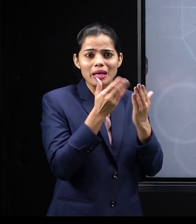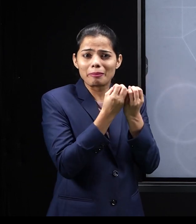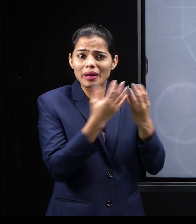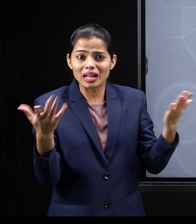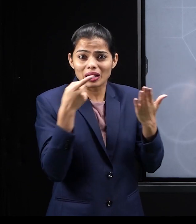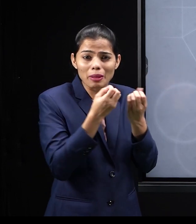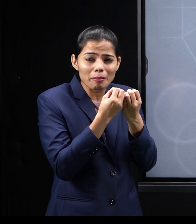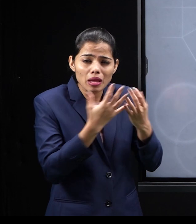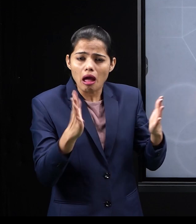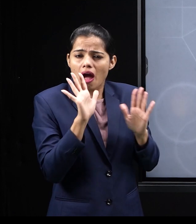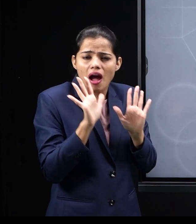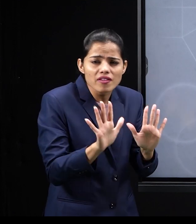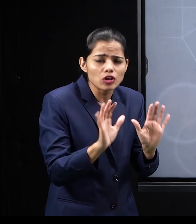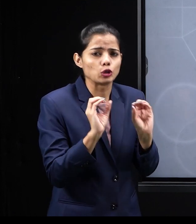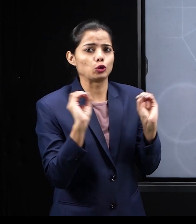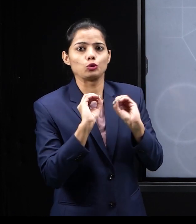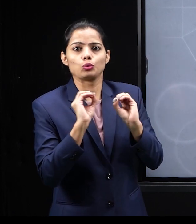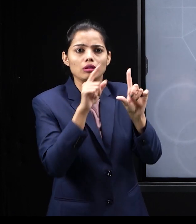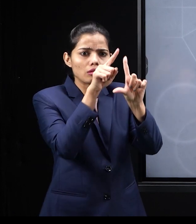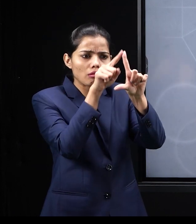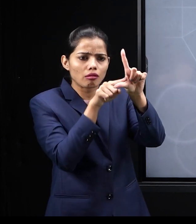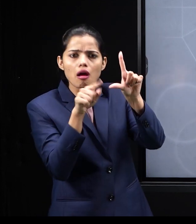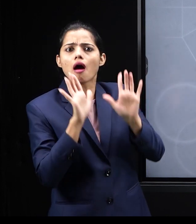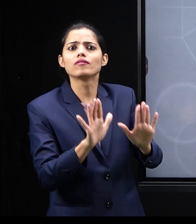It may or may not have a right angle.